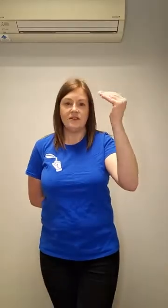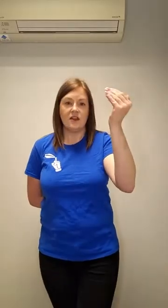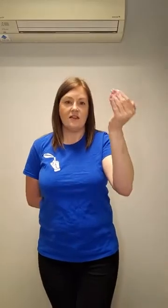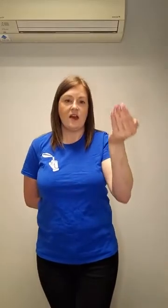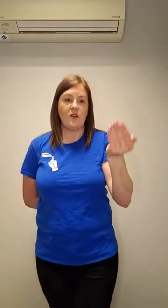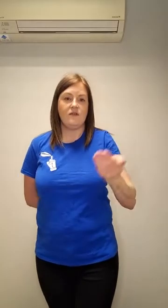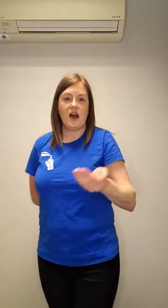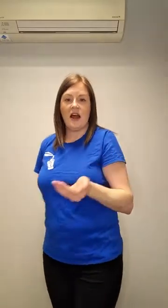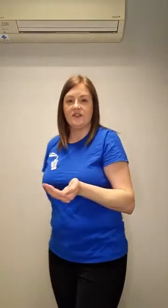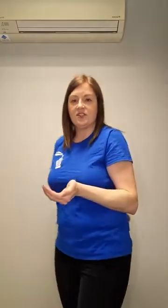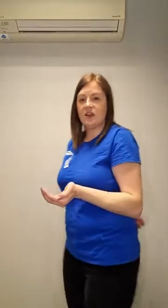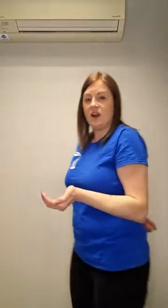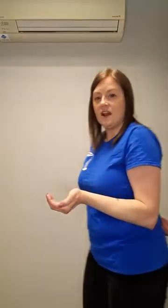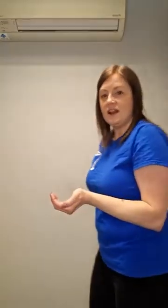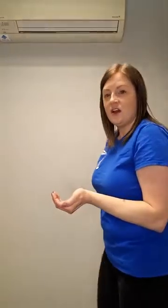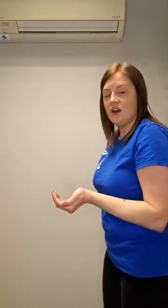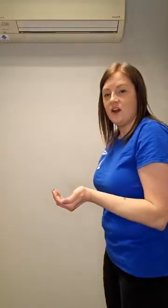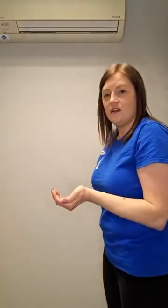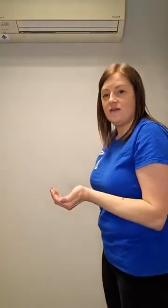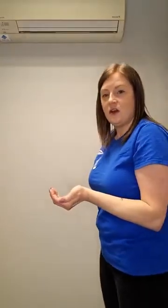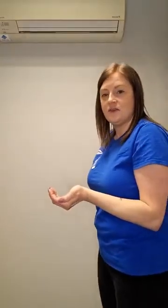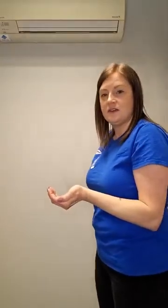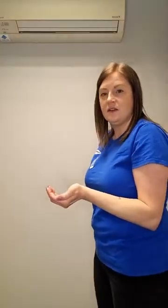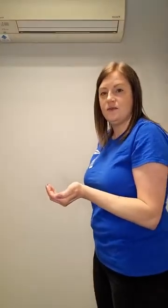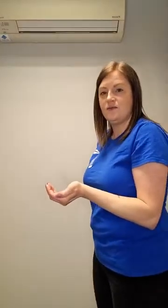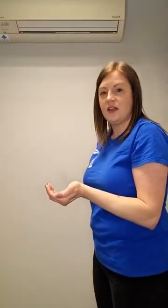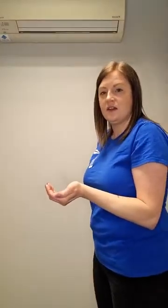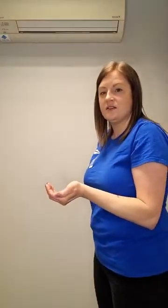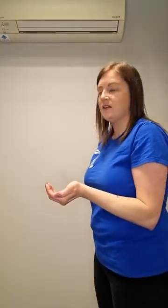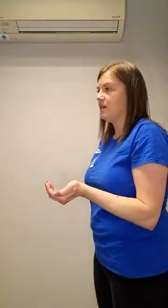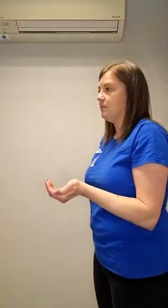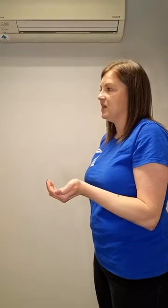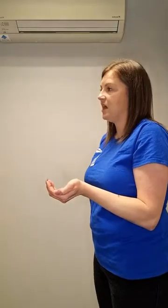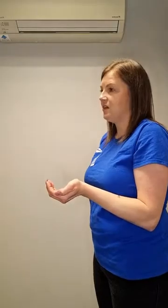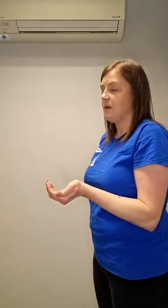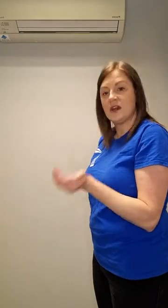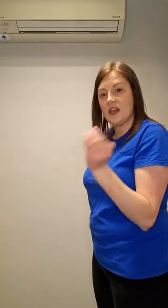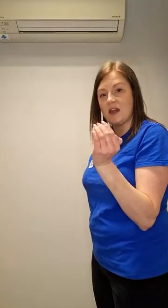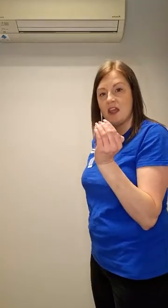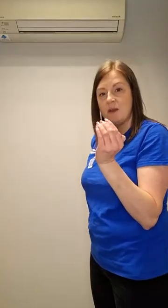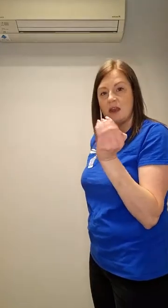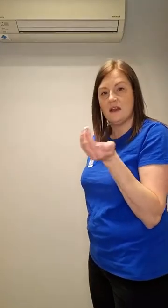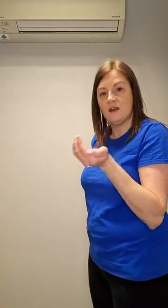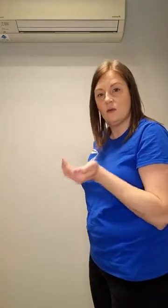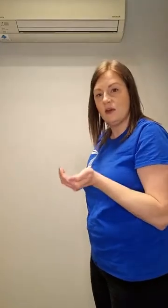Turn that over and slightly curve those fingers and thumb together, but again keeping it all nice